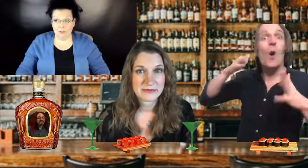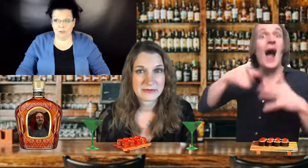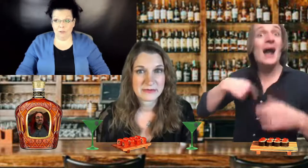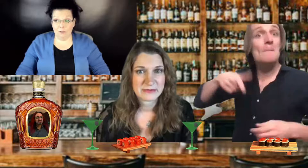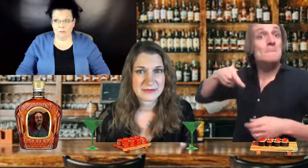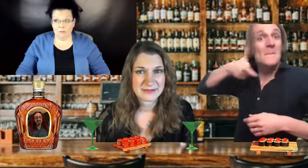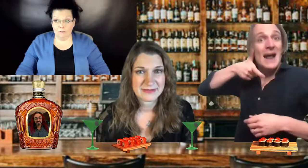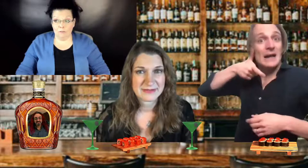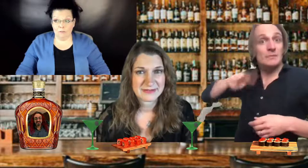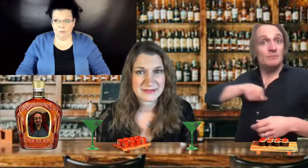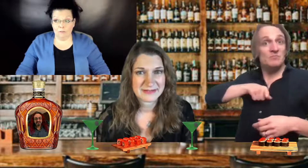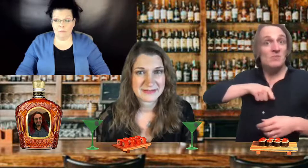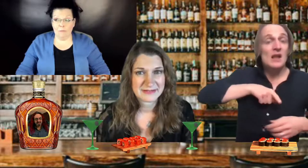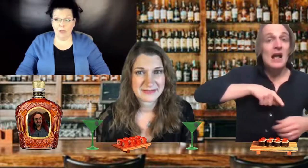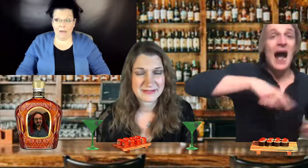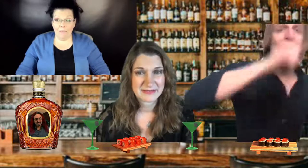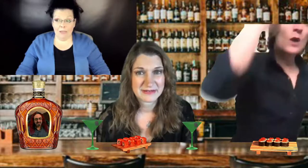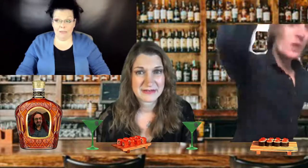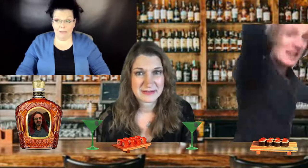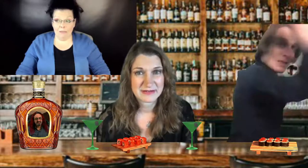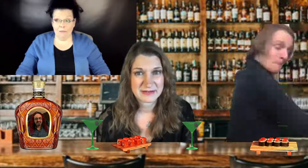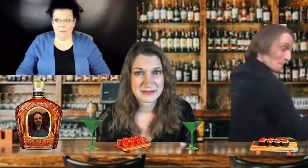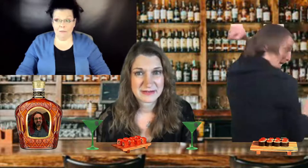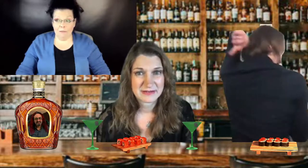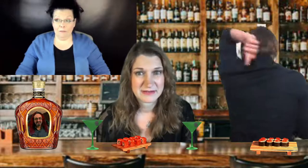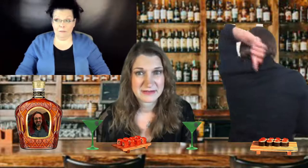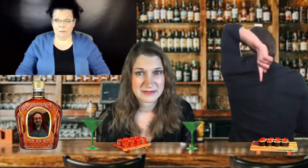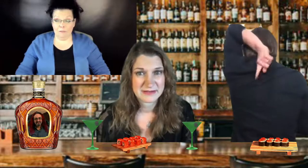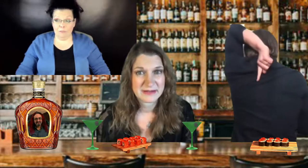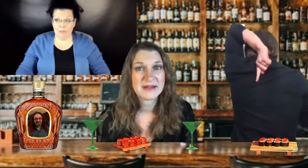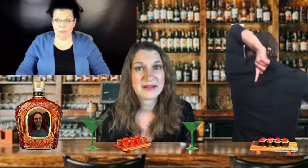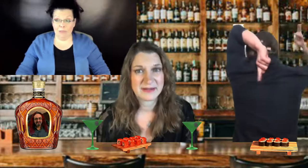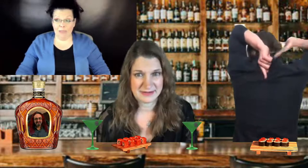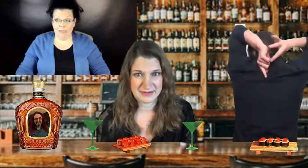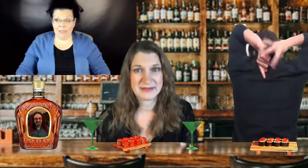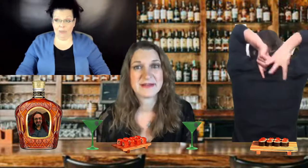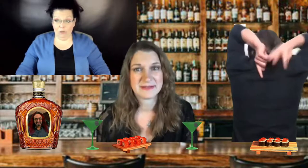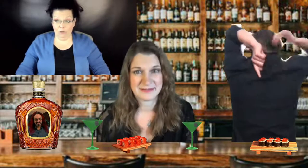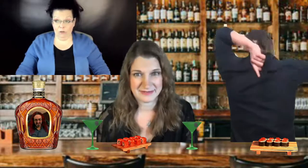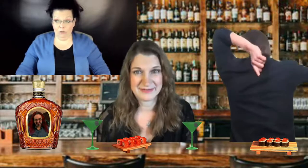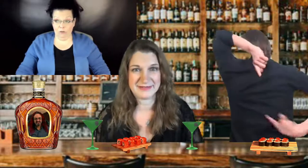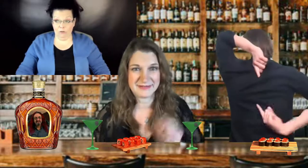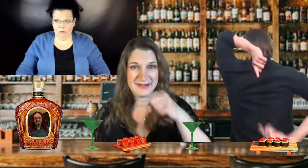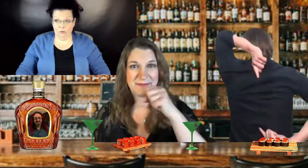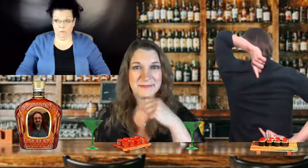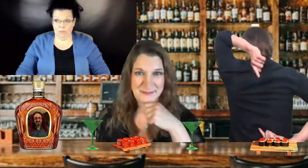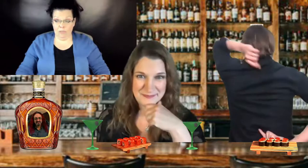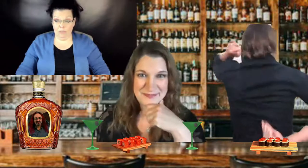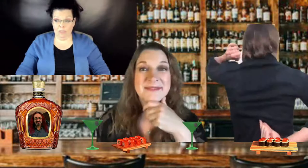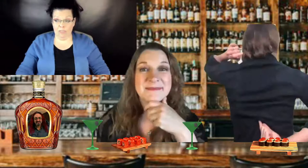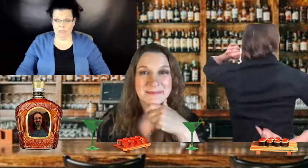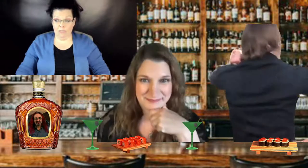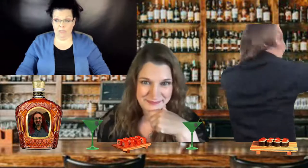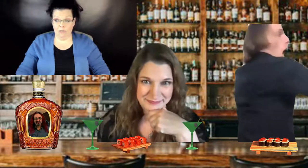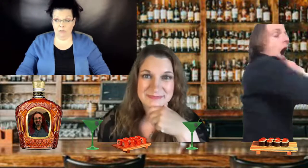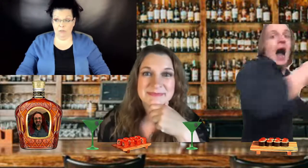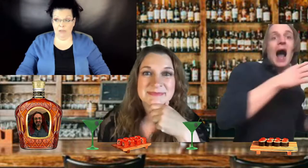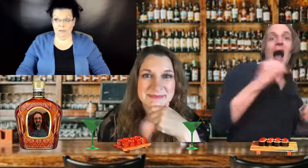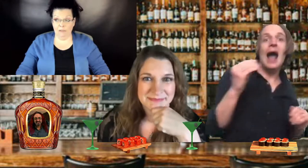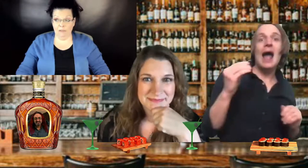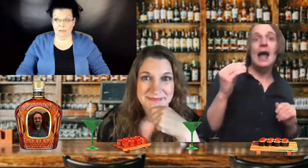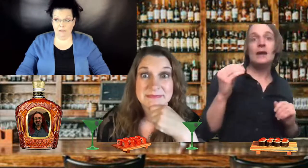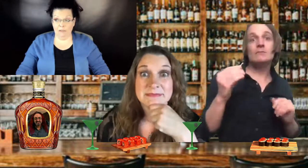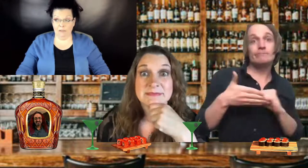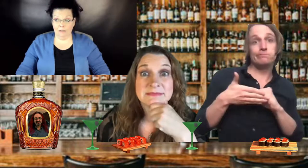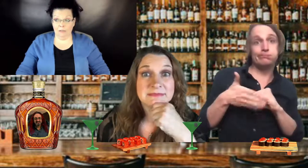just, I remember I had a mic, but it was in the back here. Yeah. Right. And it was taped here in the